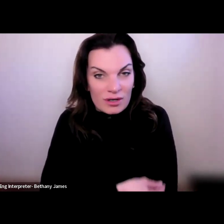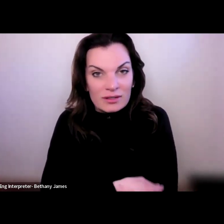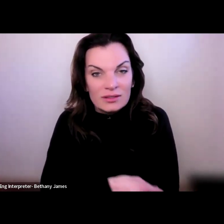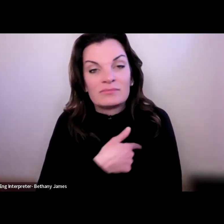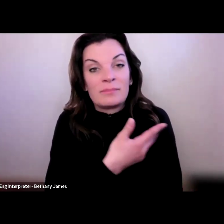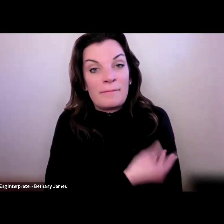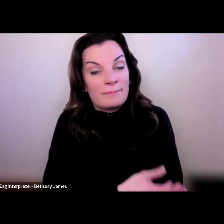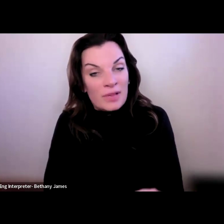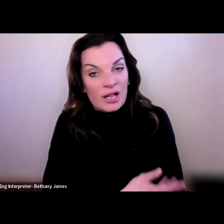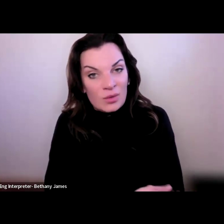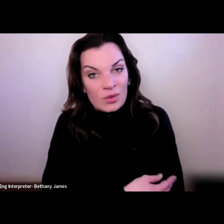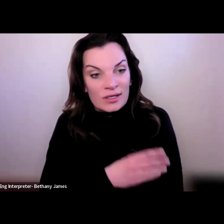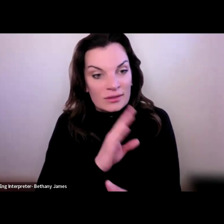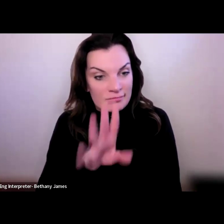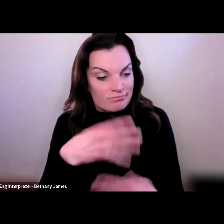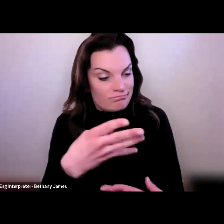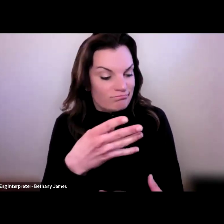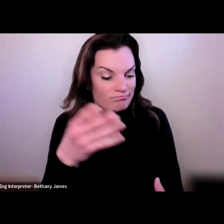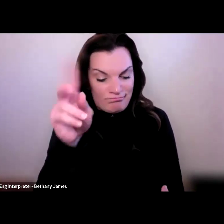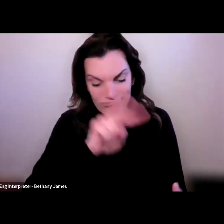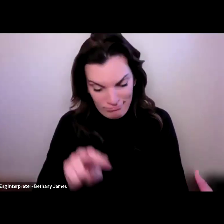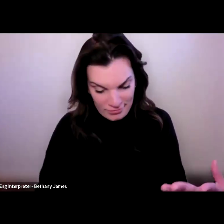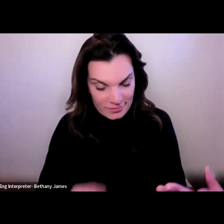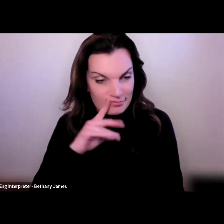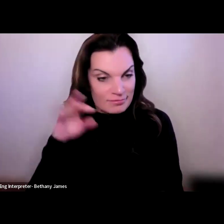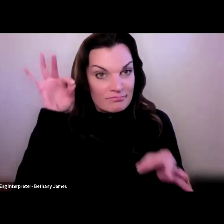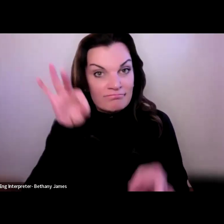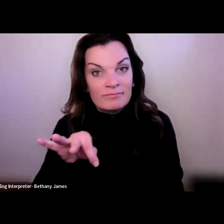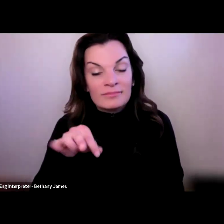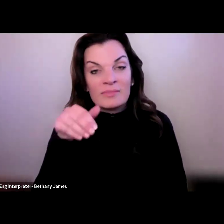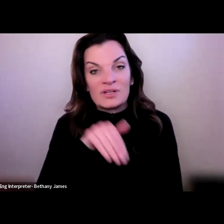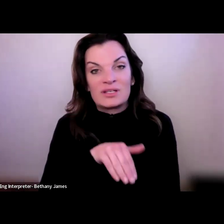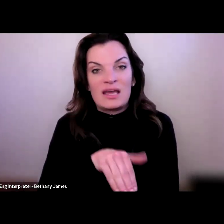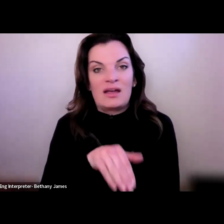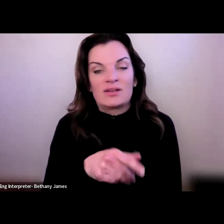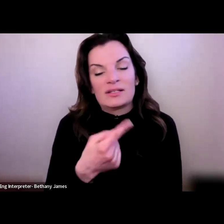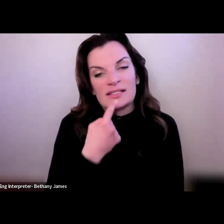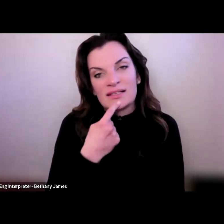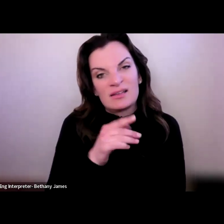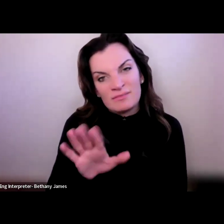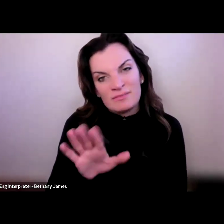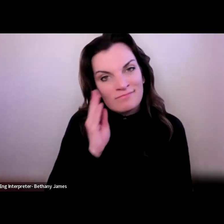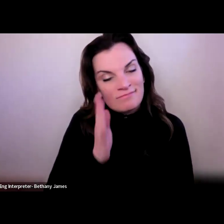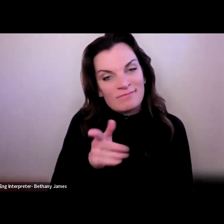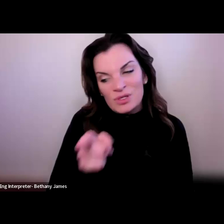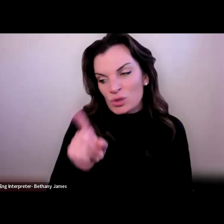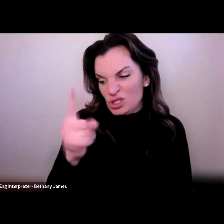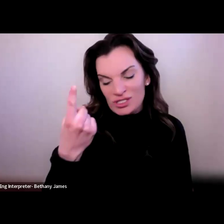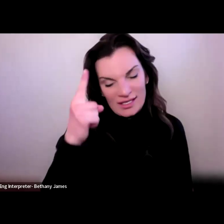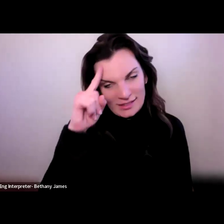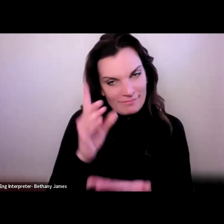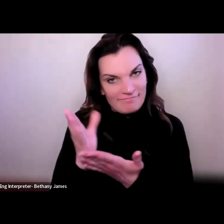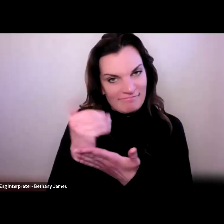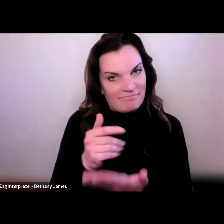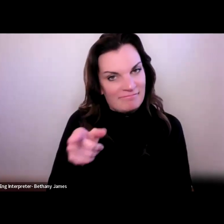blood work came back with flying colors, the doctor very forcefully insisted that this was all in my mind. It's because I